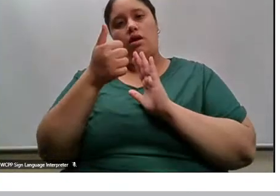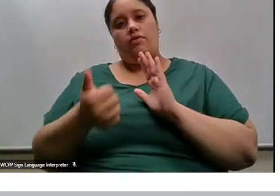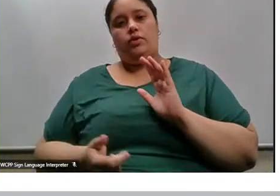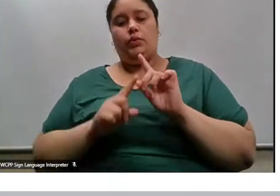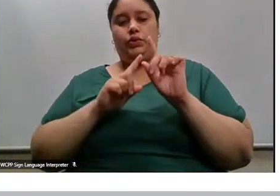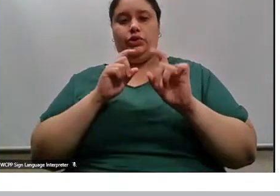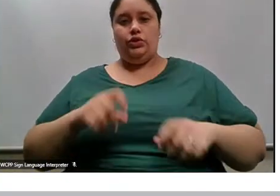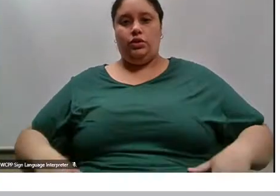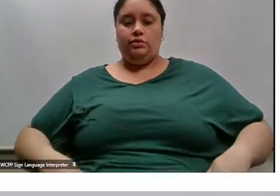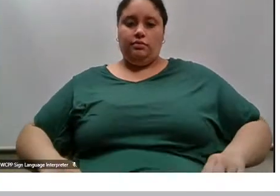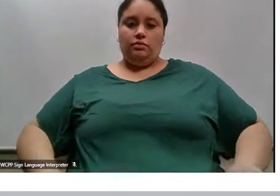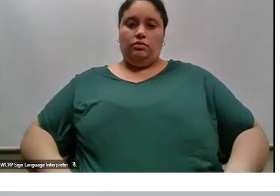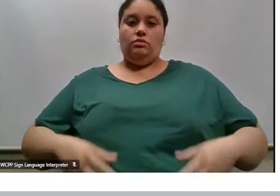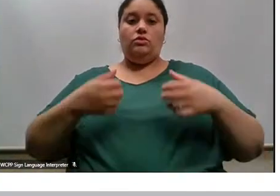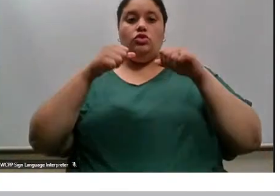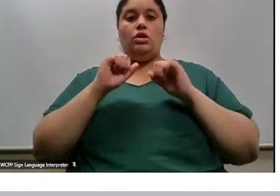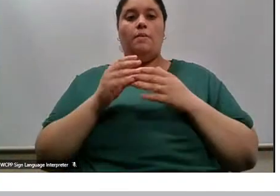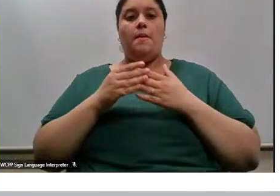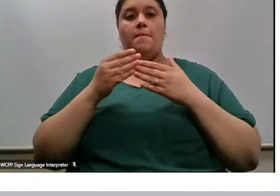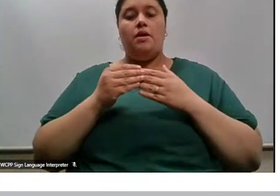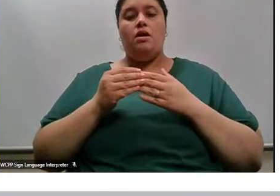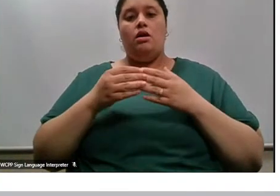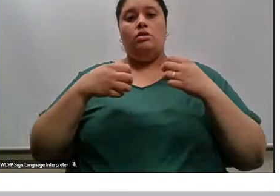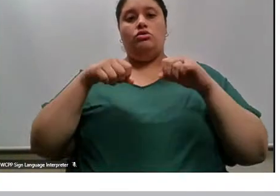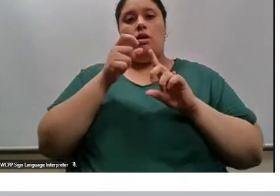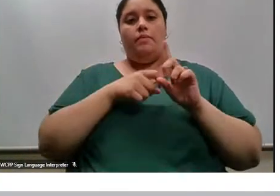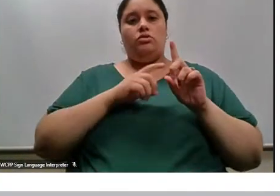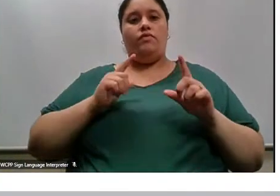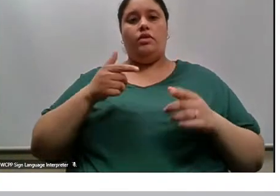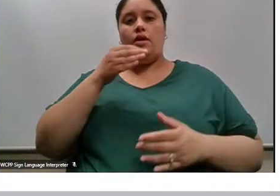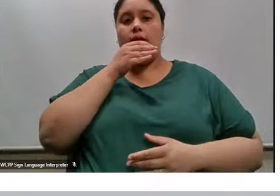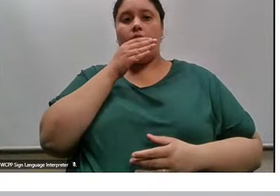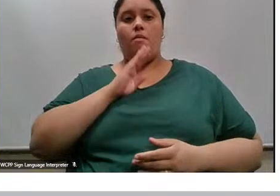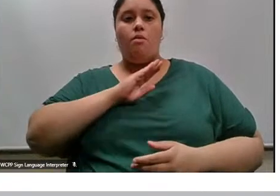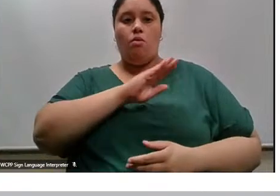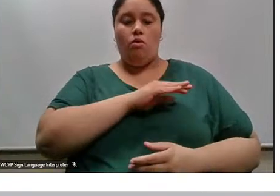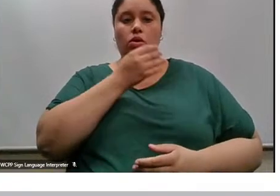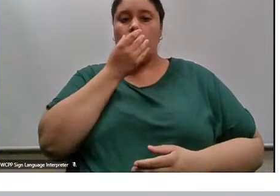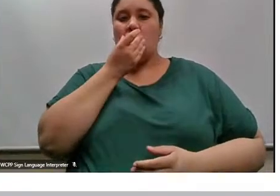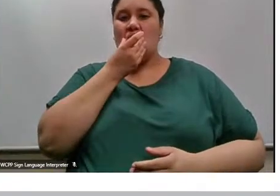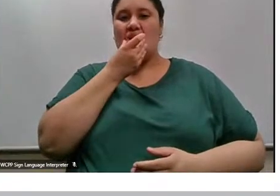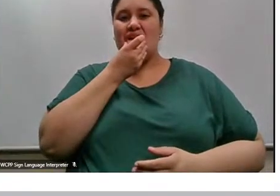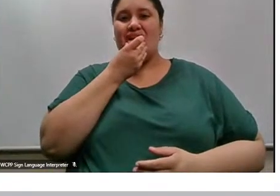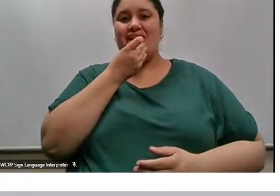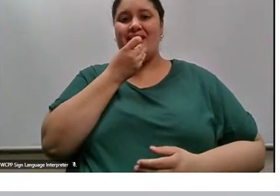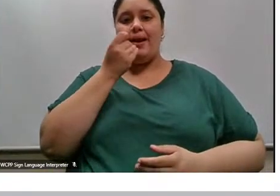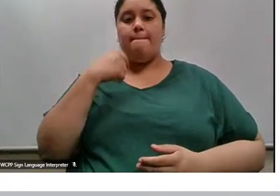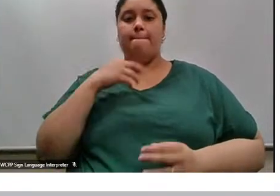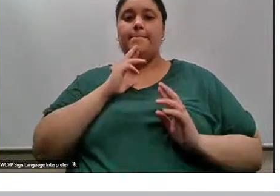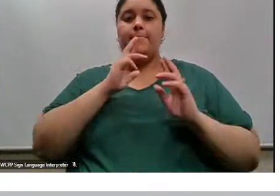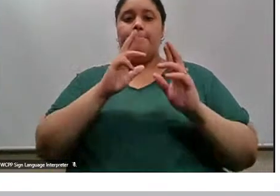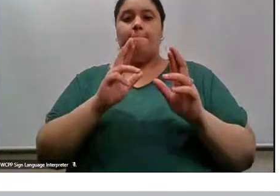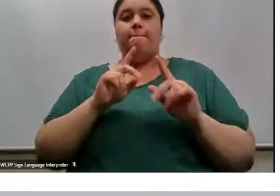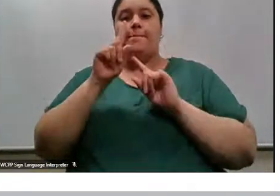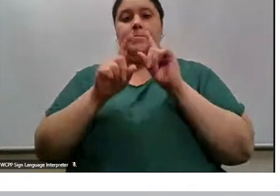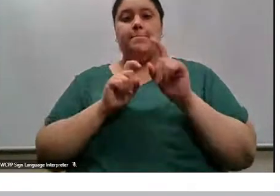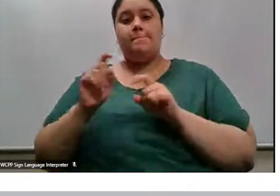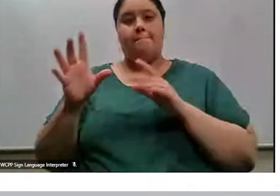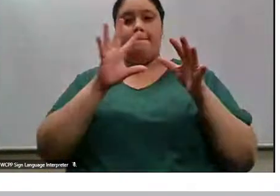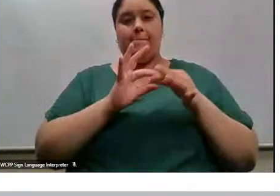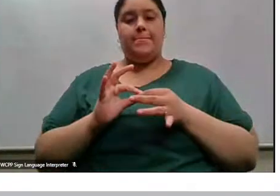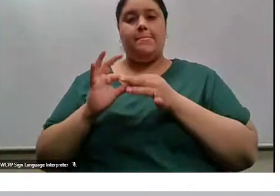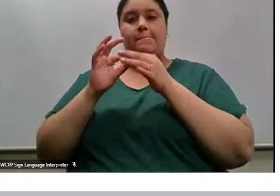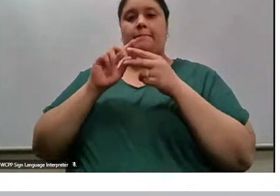Afternoon, Chair and members. Ronnie King, or Chairman of the Liquor Board. I can respond to the two questions with respect to the